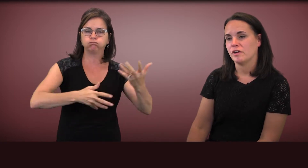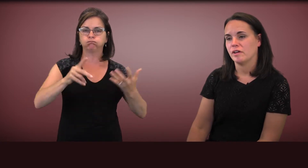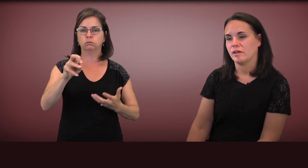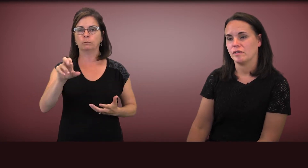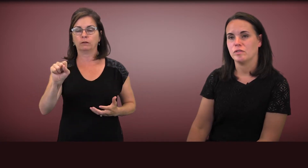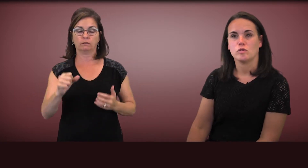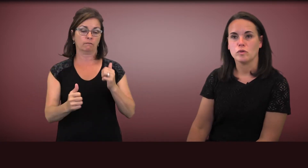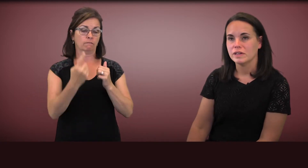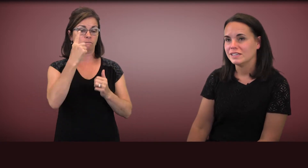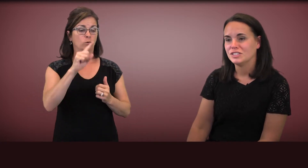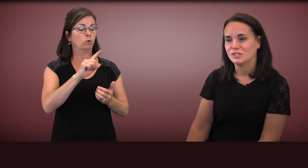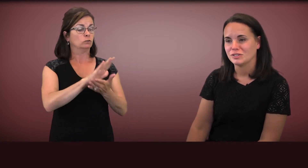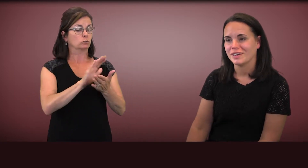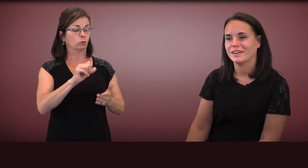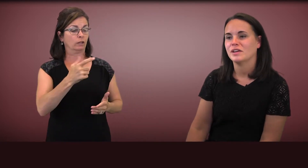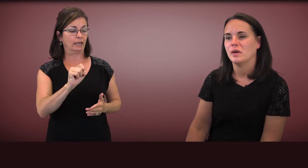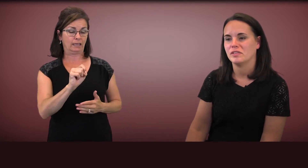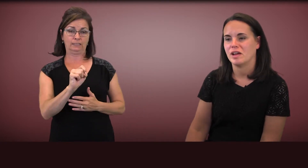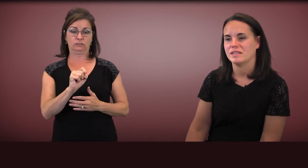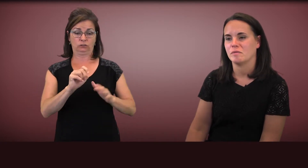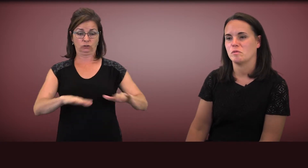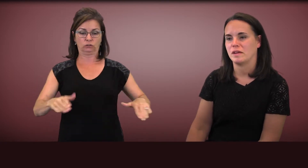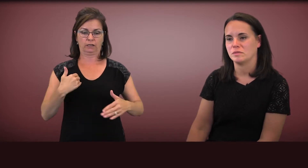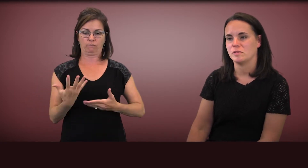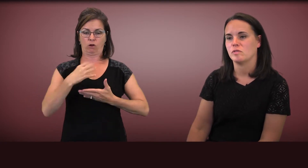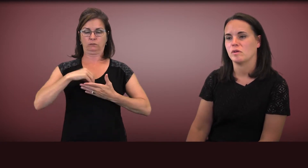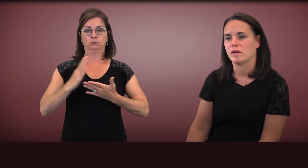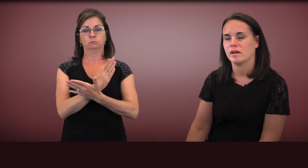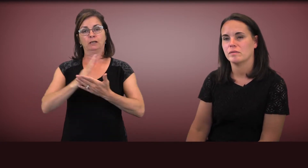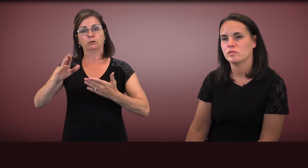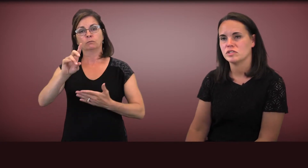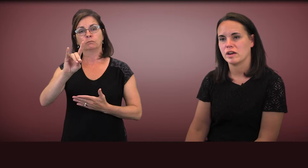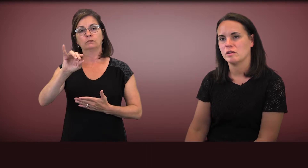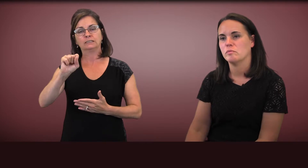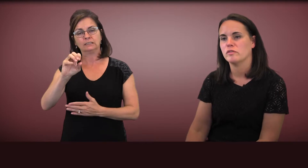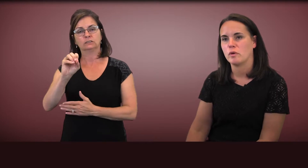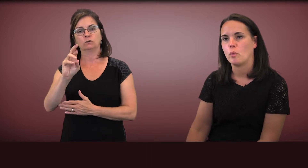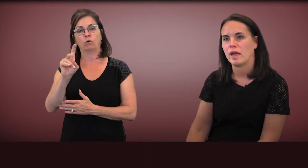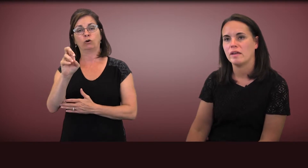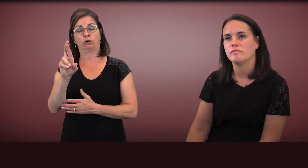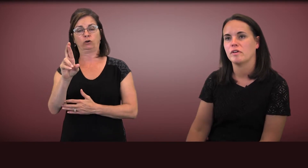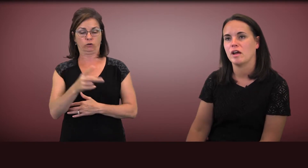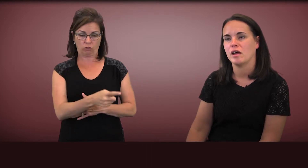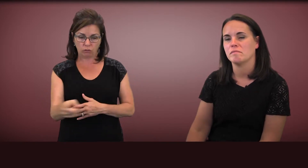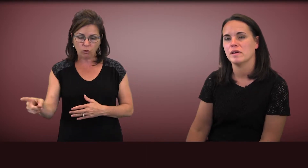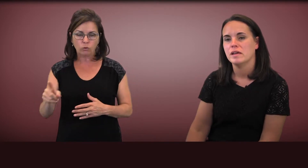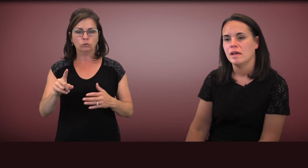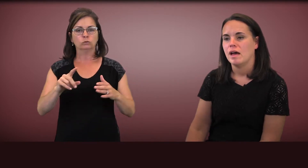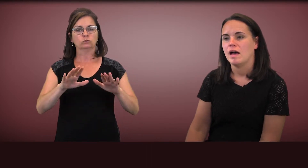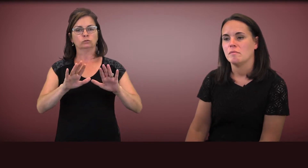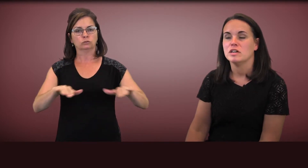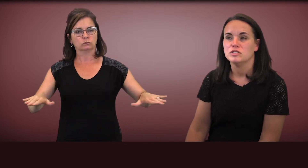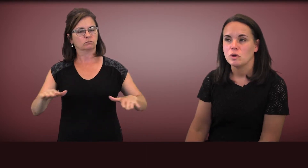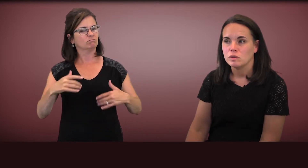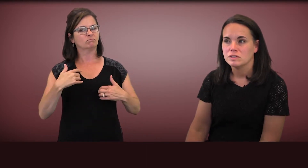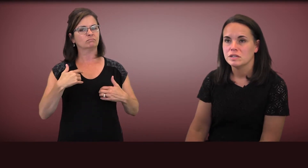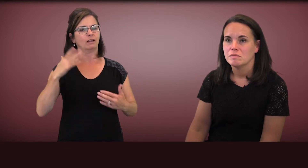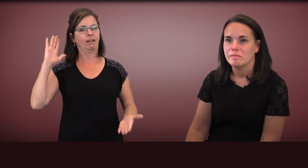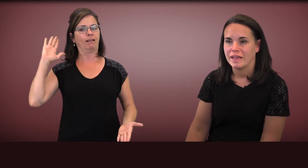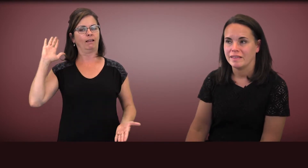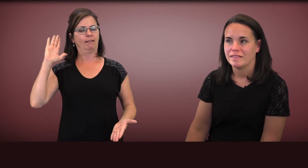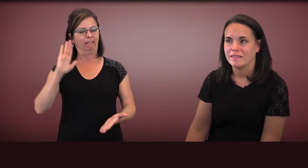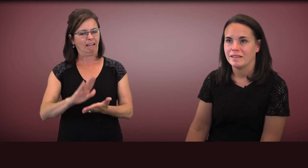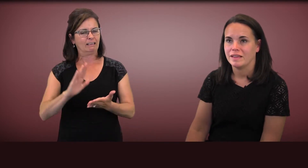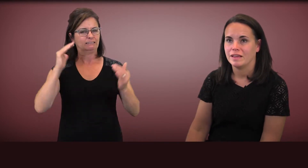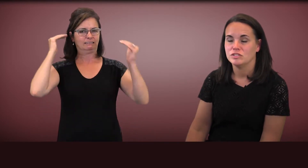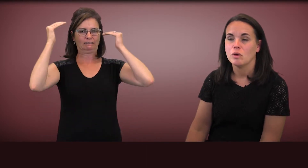Particularly for school-age children who have an autism spectrum disorder, we're starting to move away from